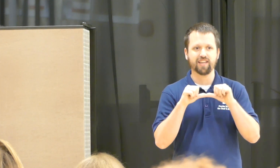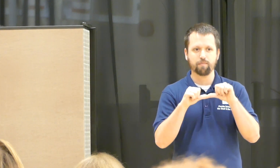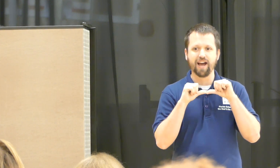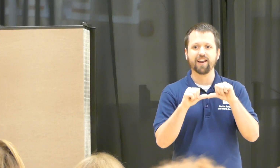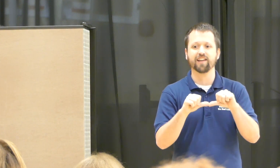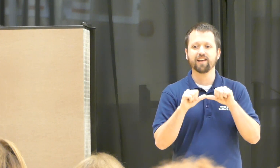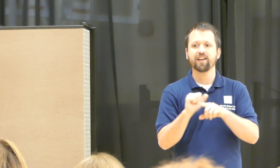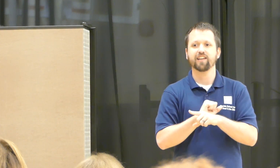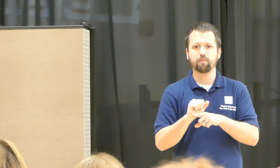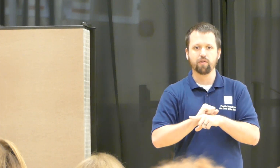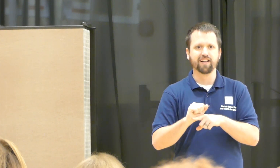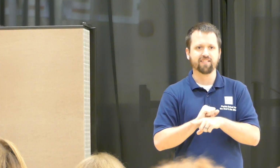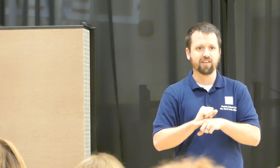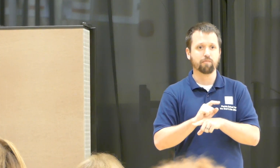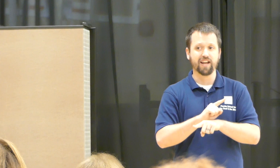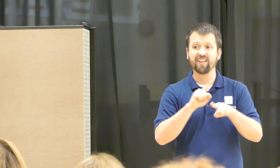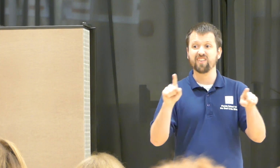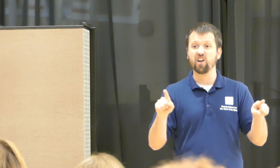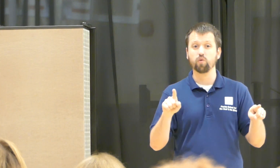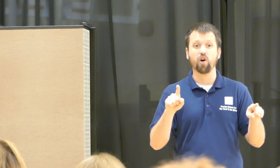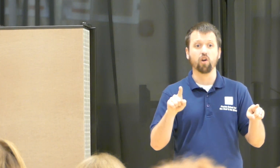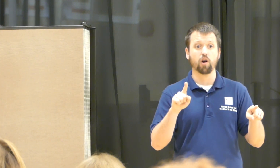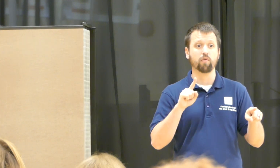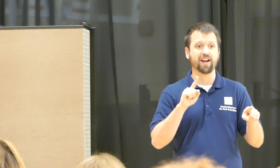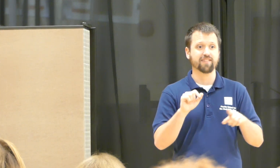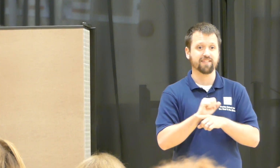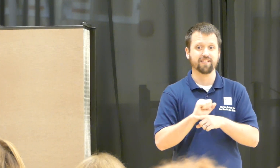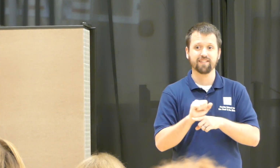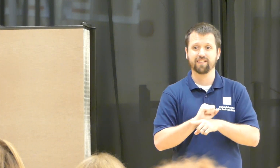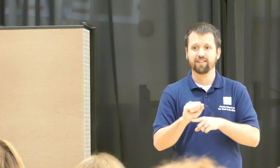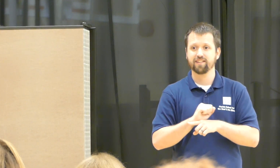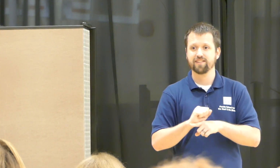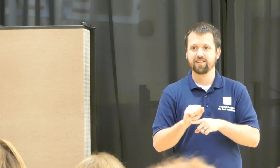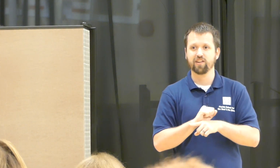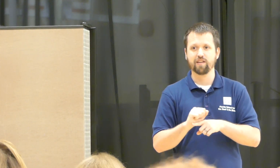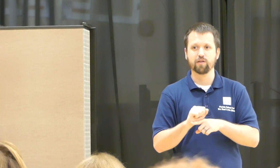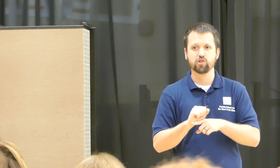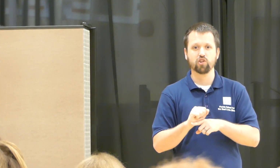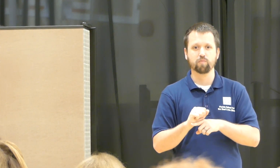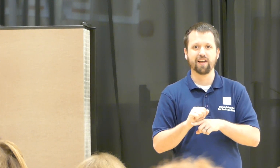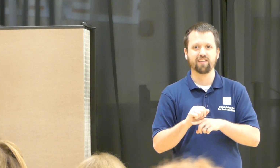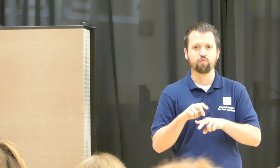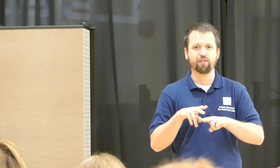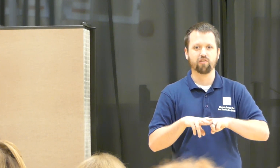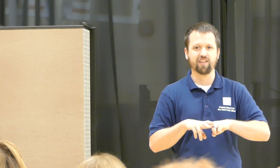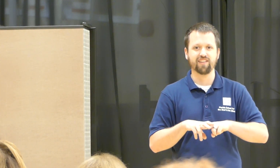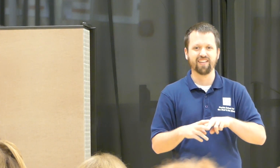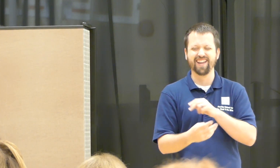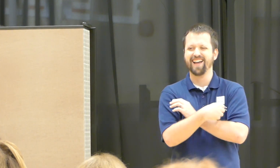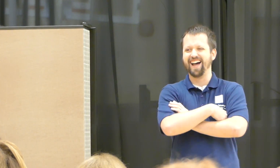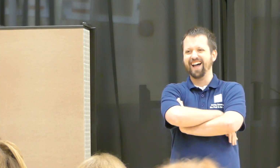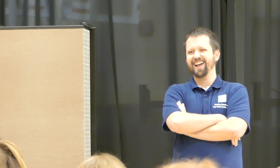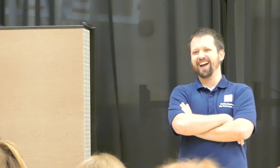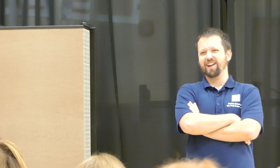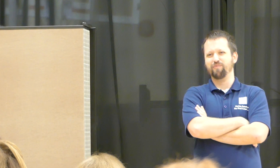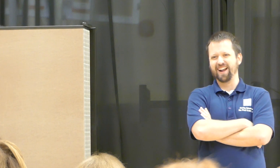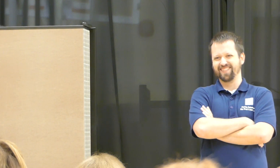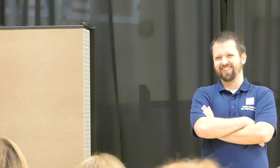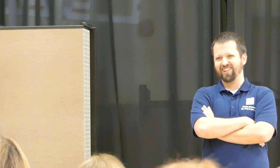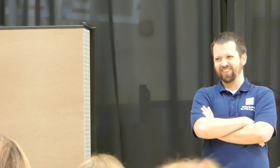keep at it. Keep practicing, but I can tell you all are practicing. So except I'm sure there's probably just one of you sitting there like, I didn't practice at all this